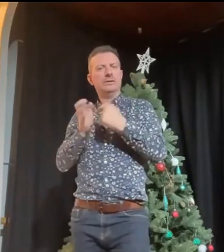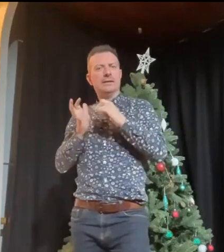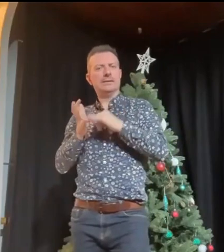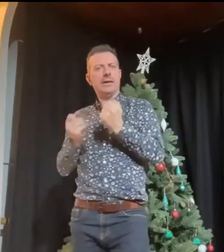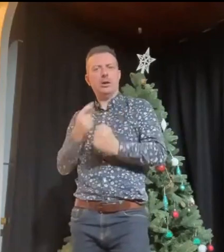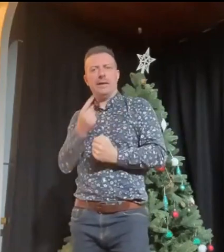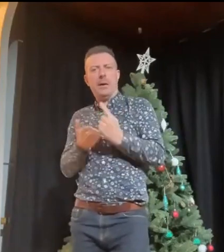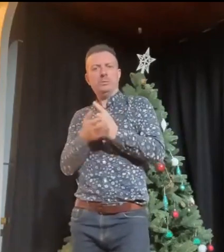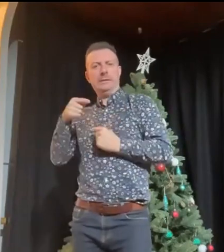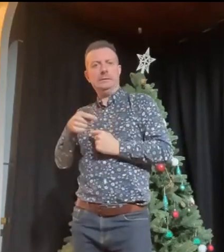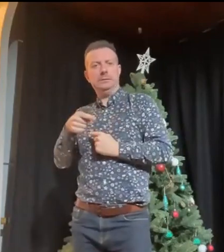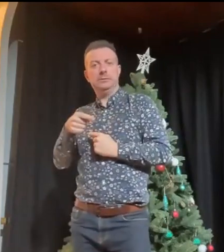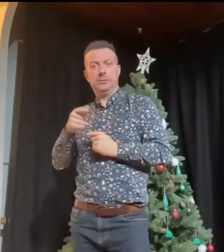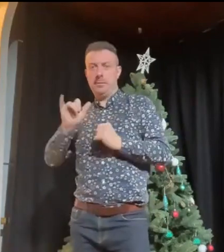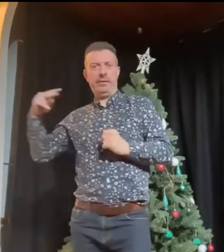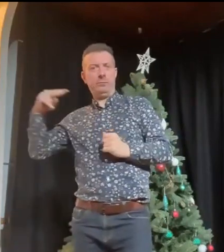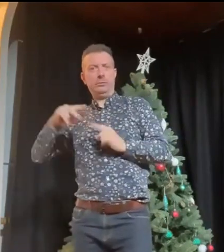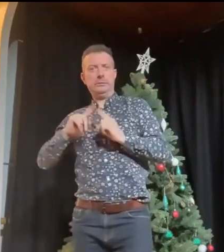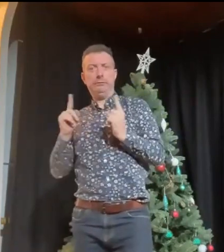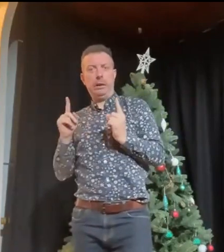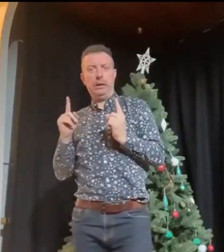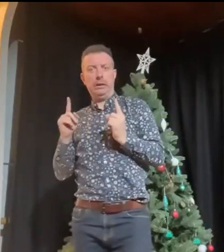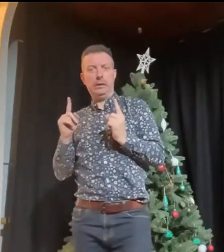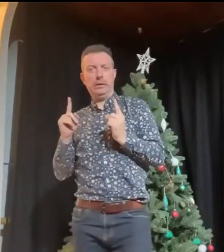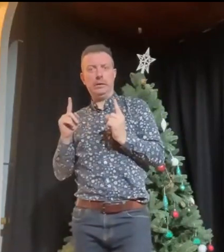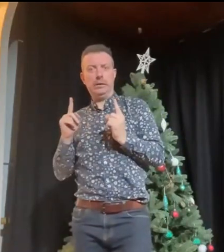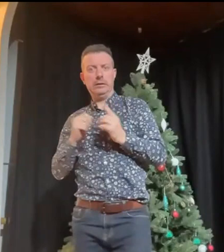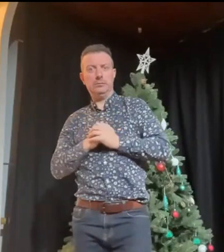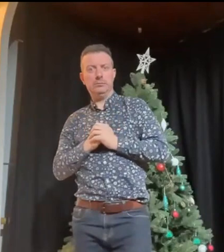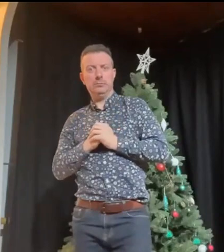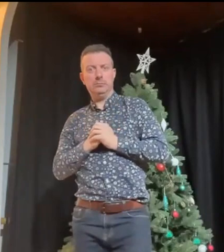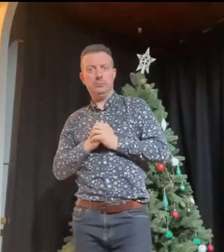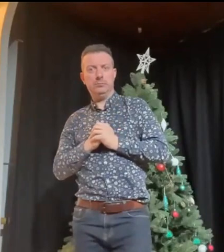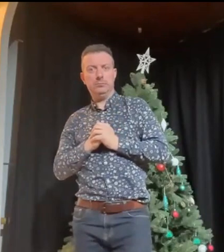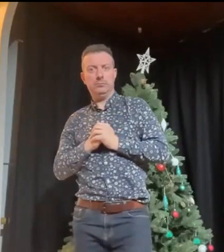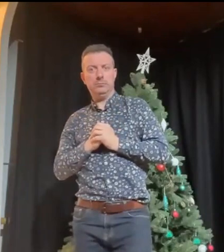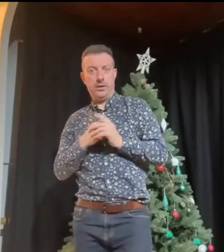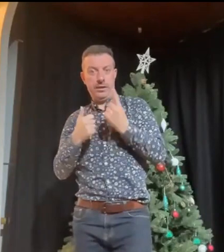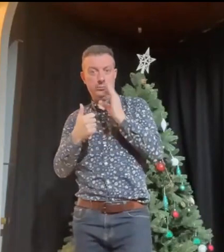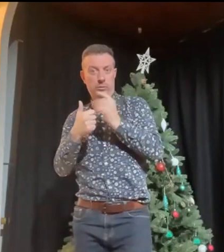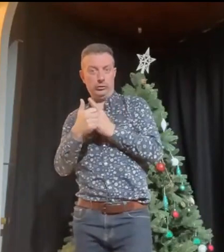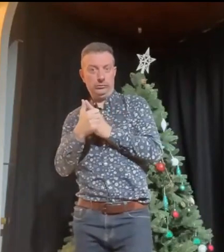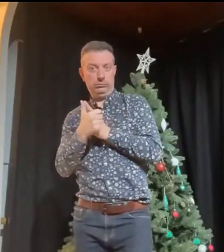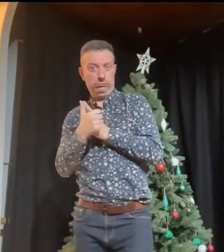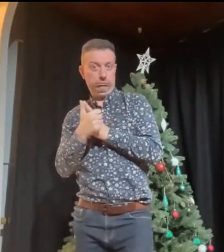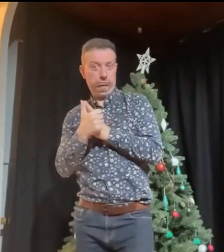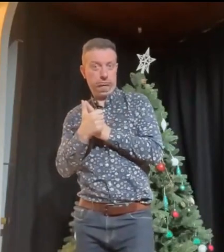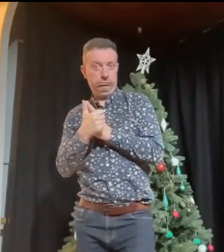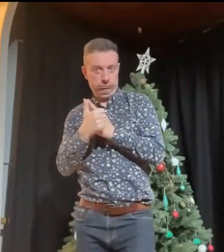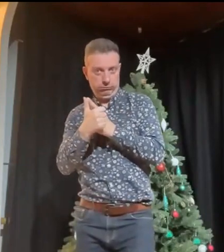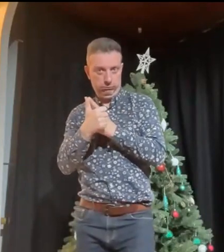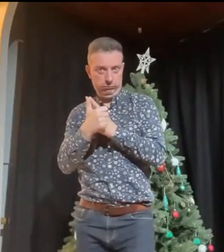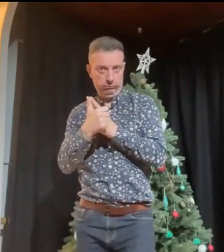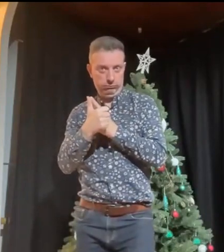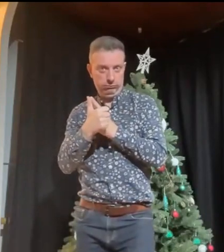amber status, was that author opinion, or do GTCS consider that complete? So that's